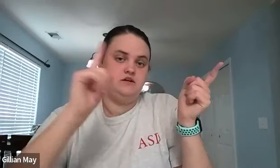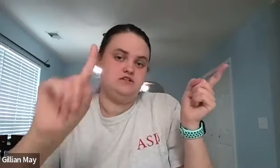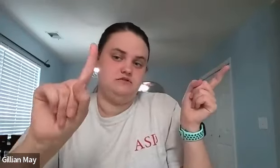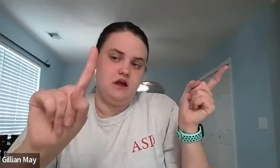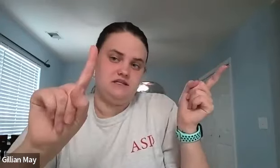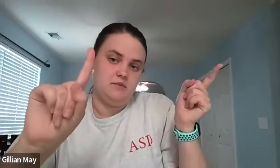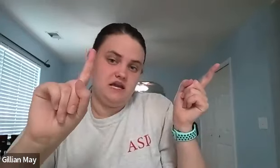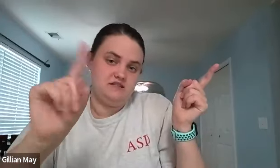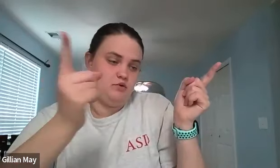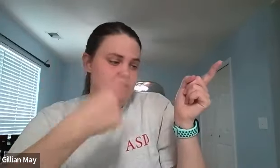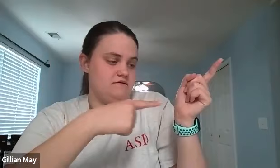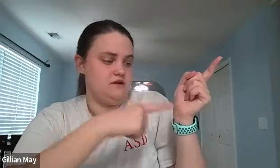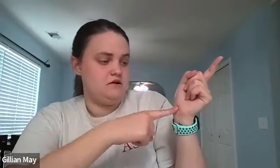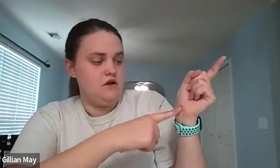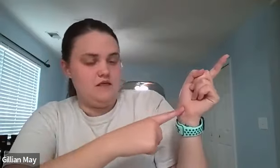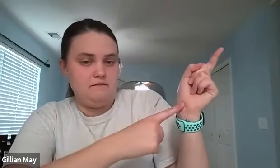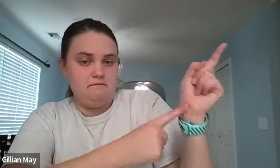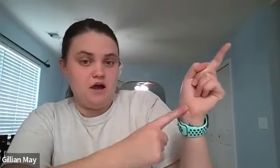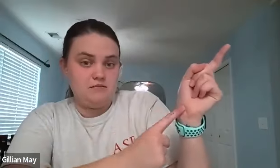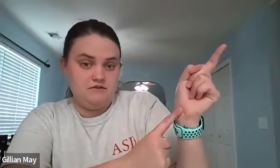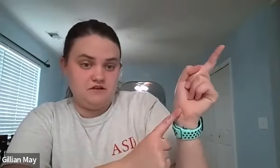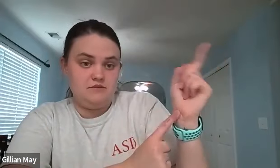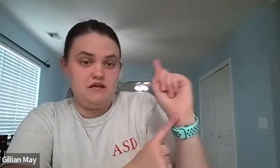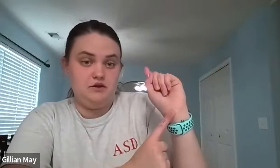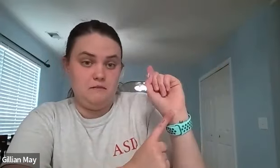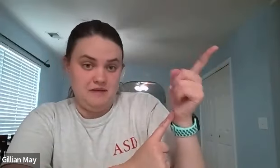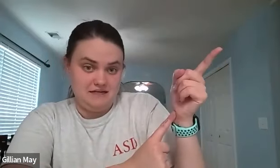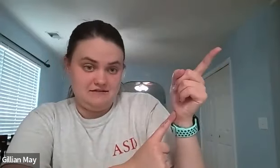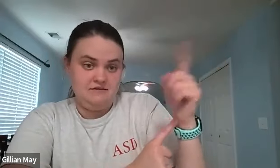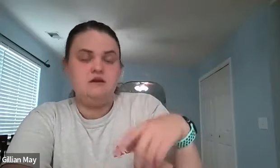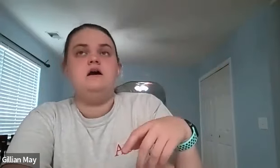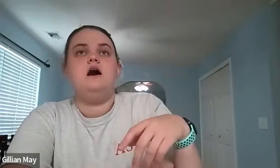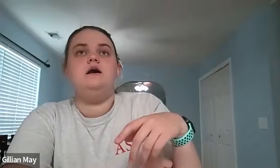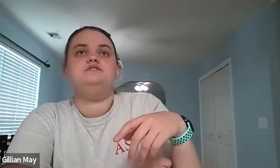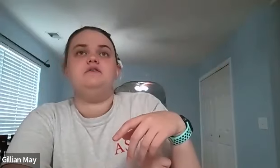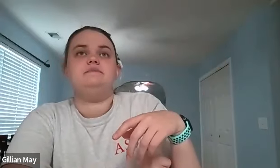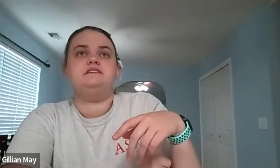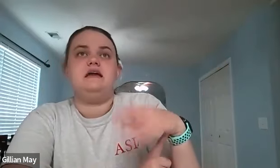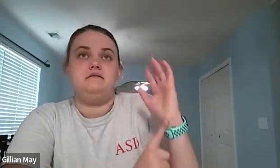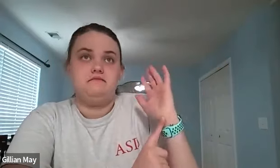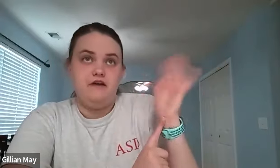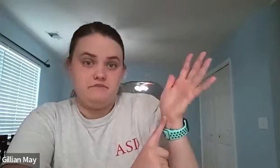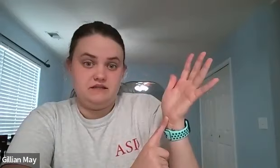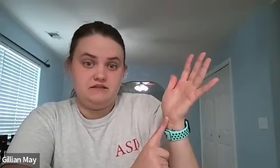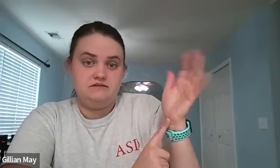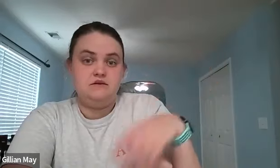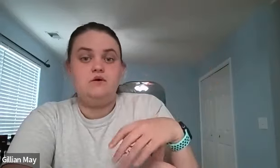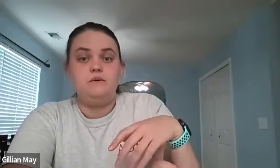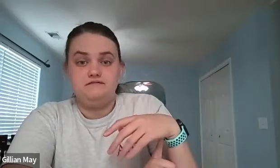So non-dominant has their pointer finger at the bottom of your dominant, and you go minute. So if I'm saying 5 minutes, we have 5